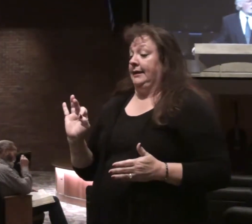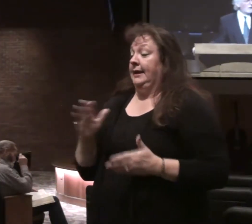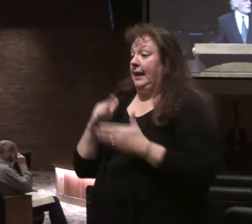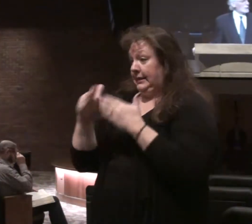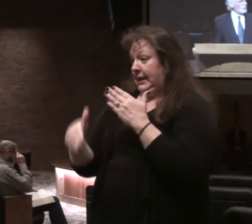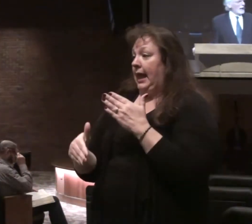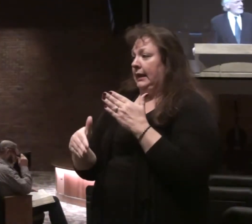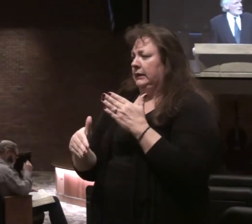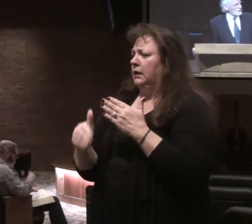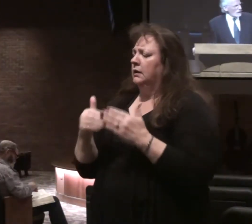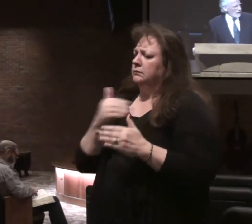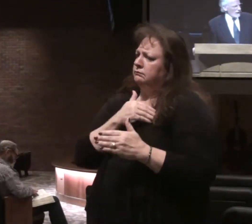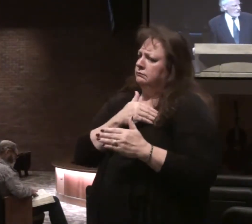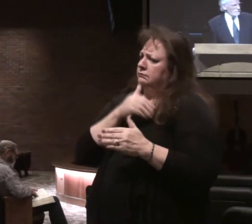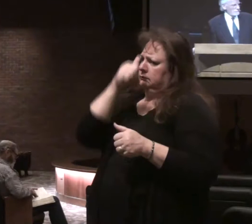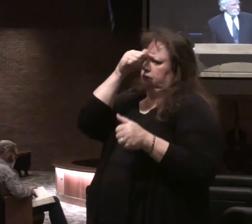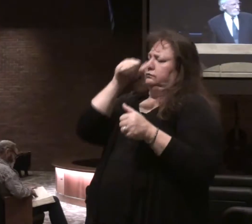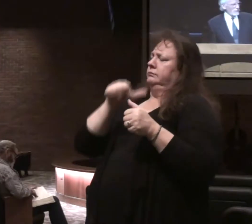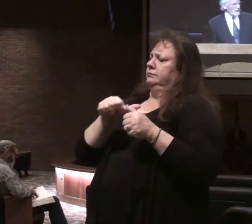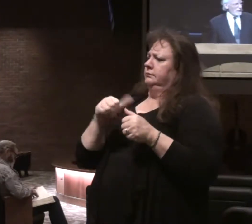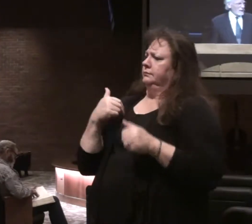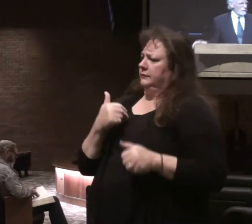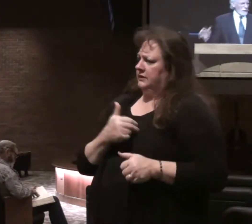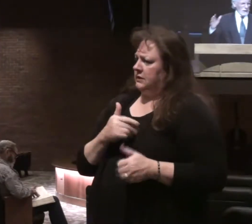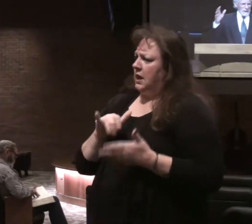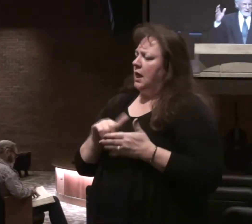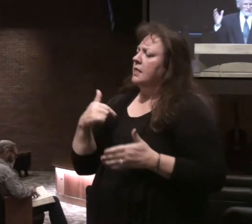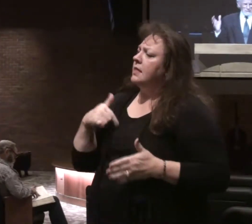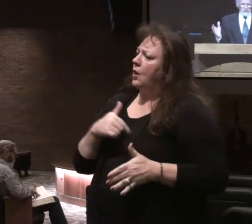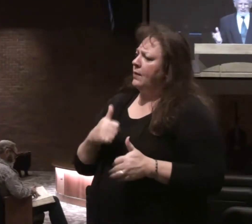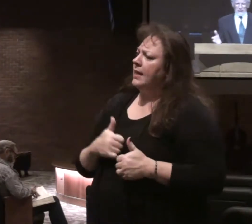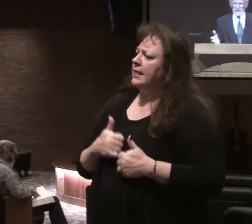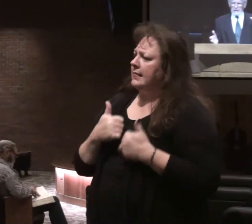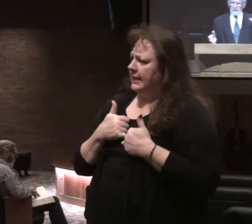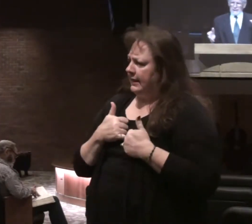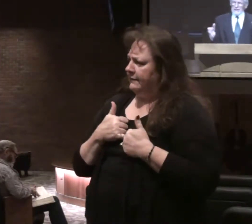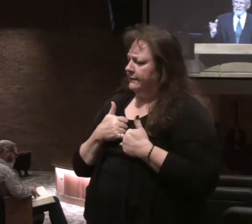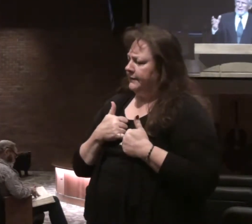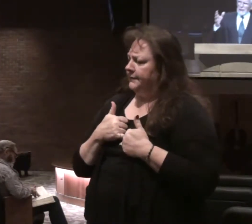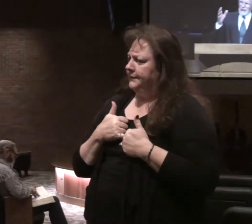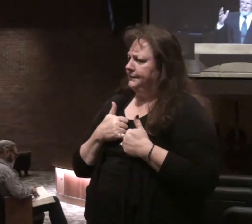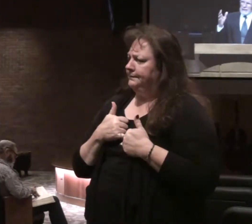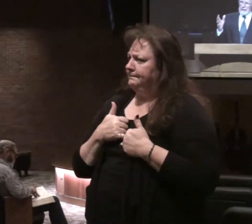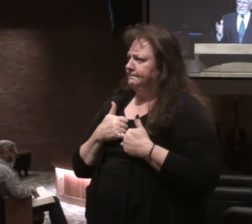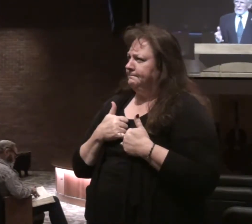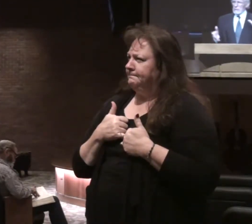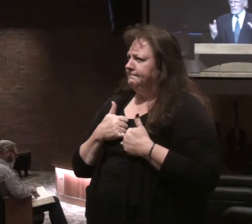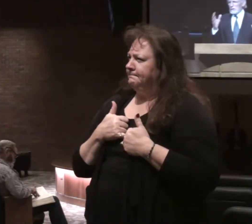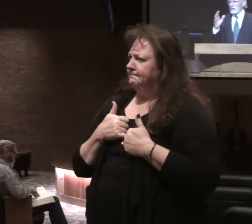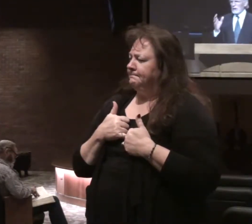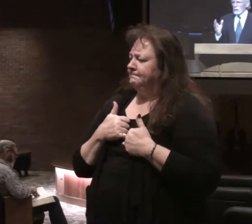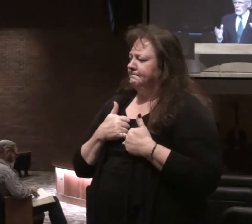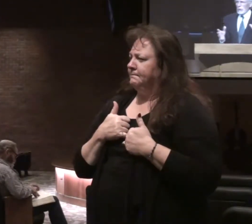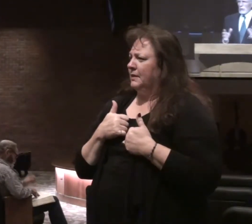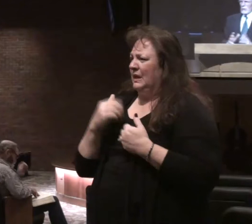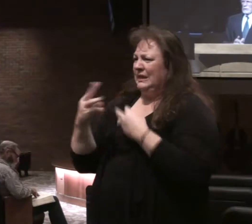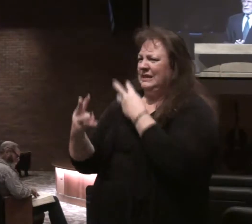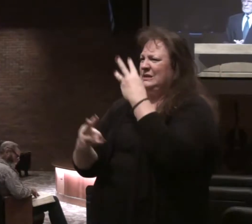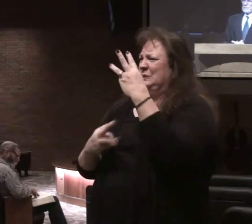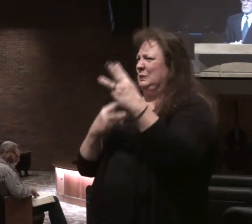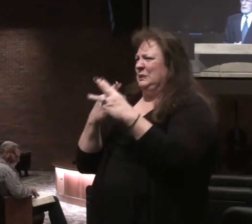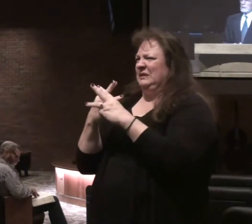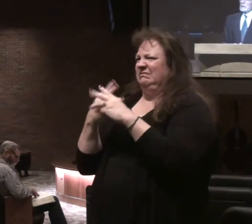end, reminded us again that we live in an inconsistent